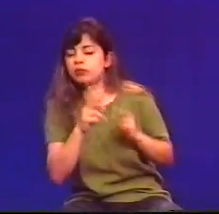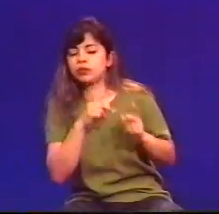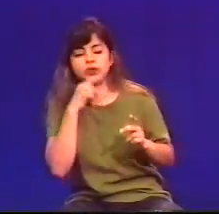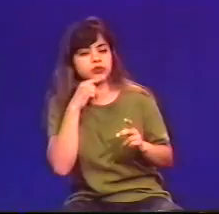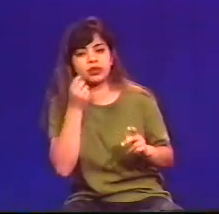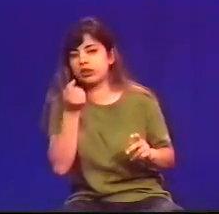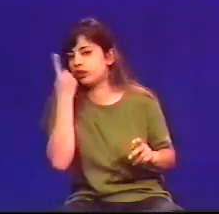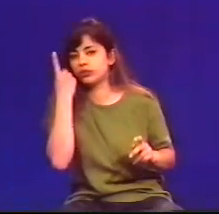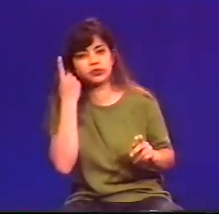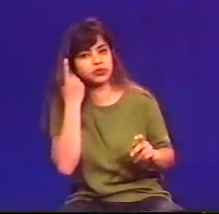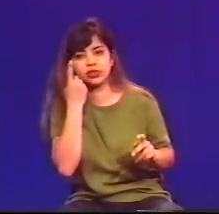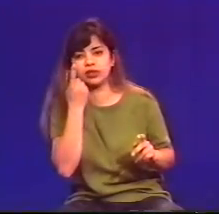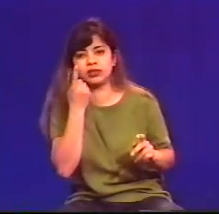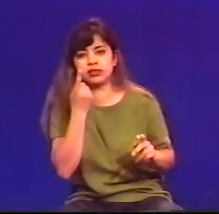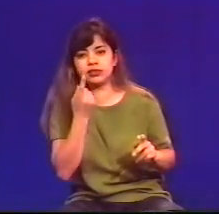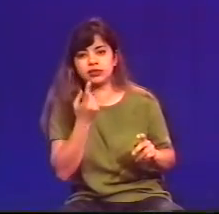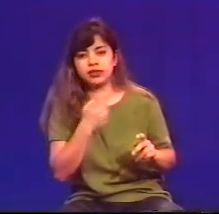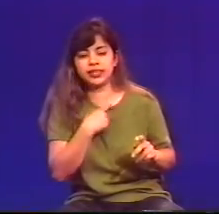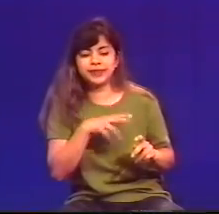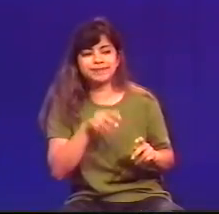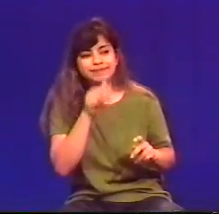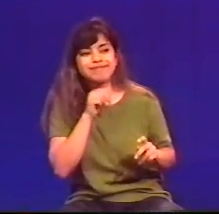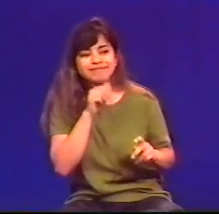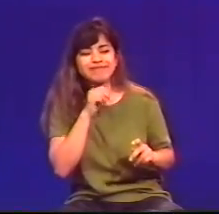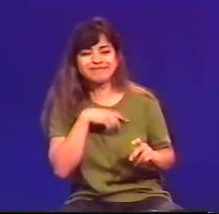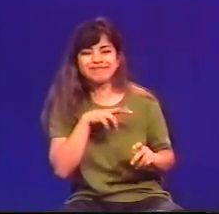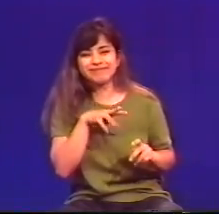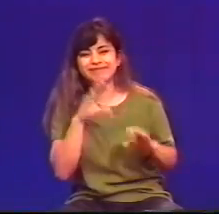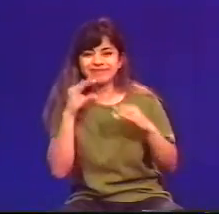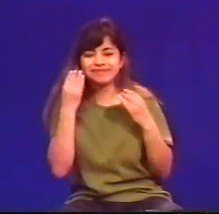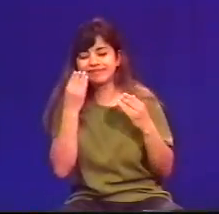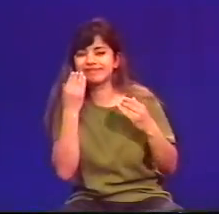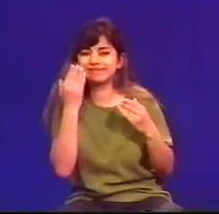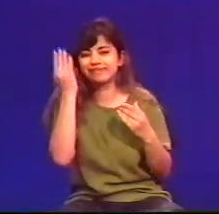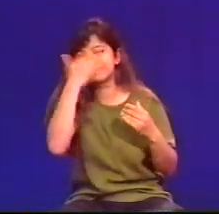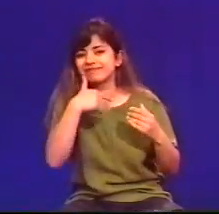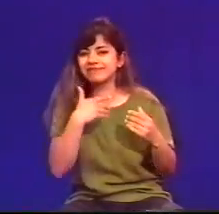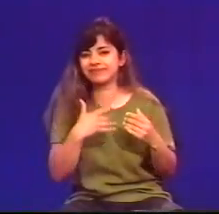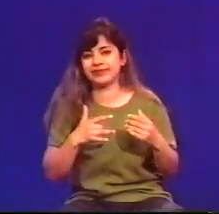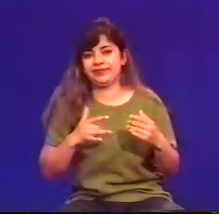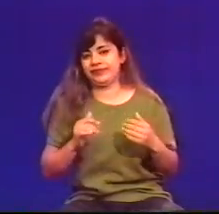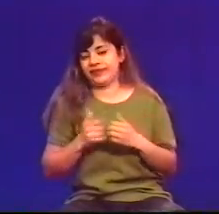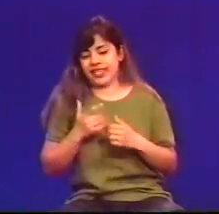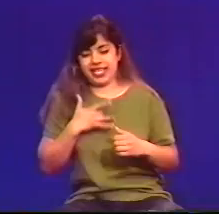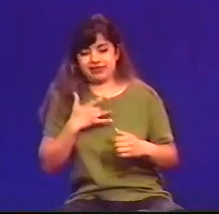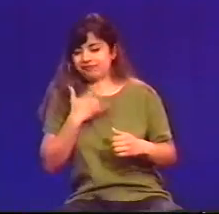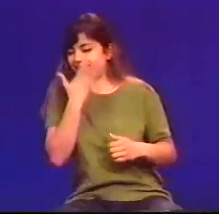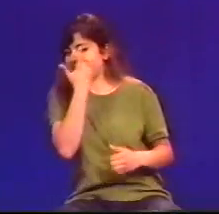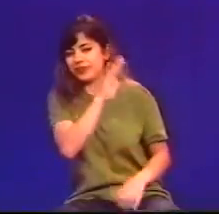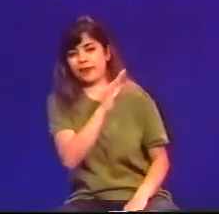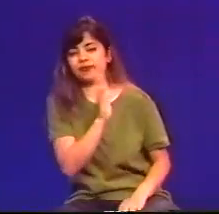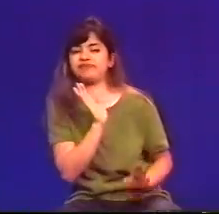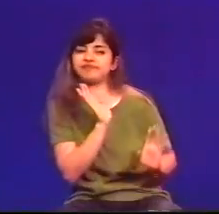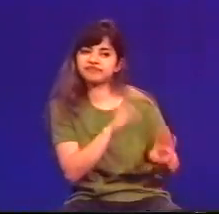many of the same experiences, frustrations with communication, feeling ignored or left out by our hearing friends and family members